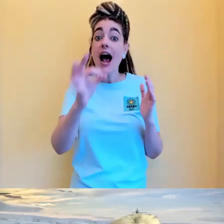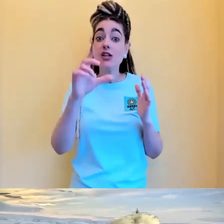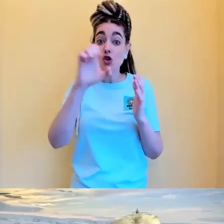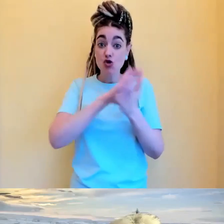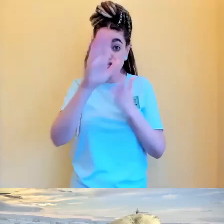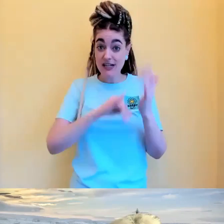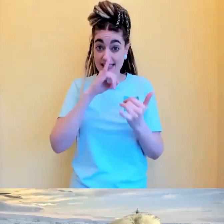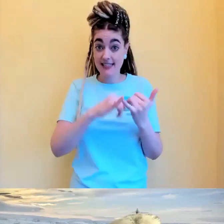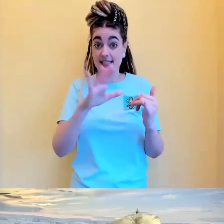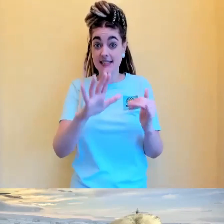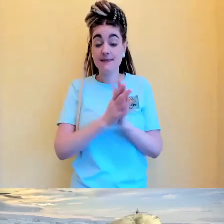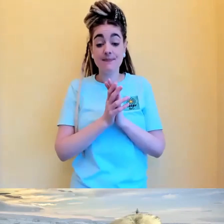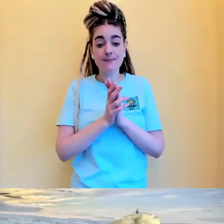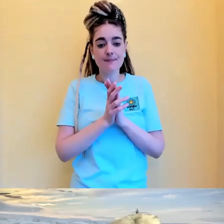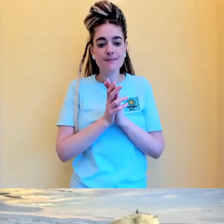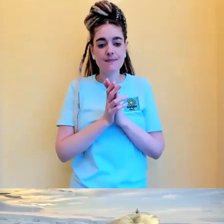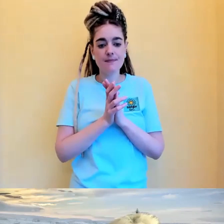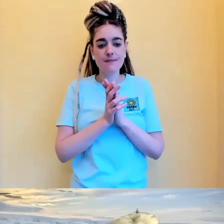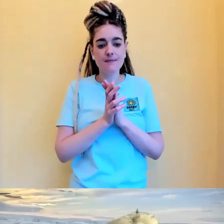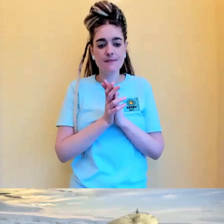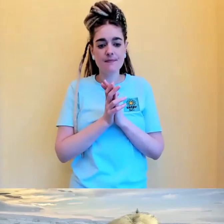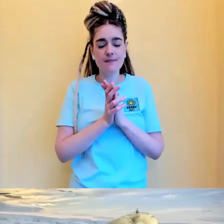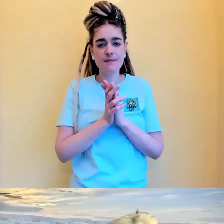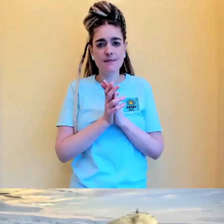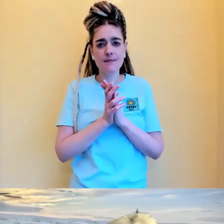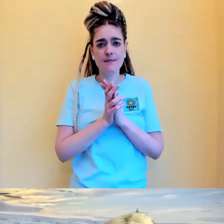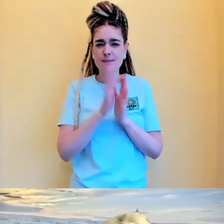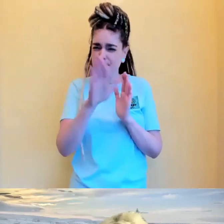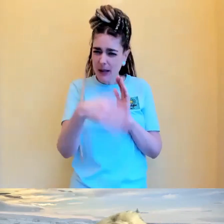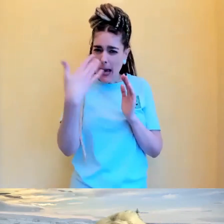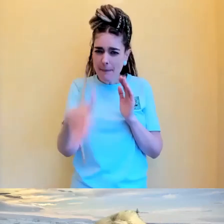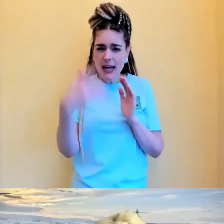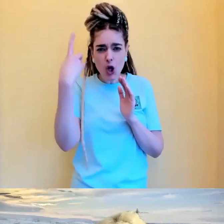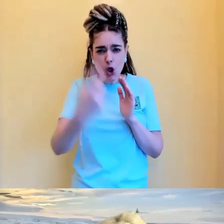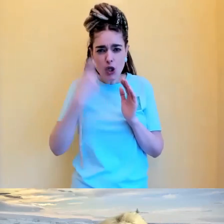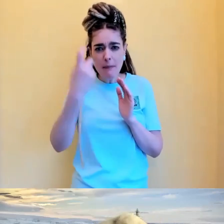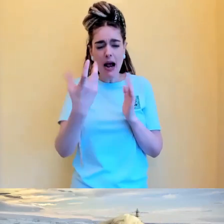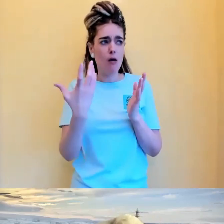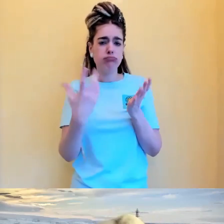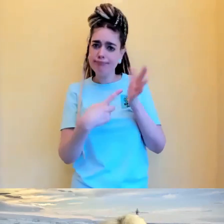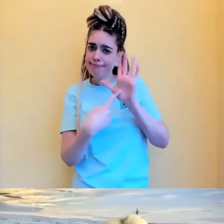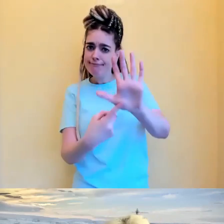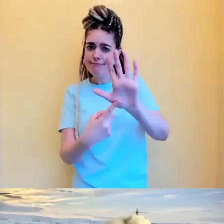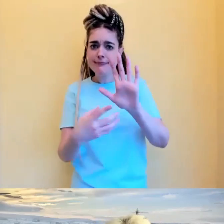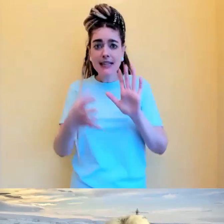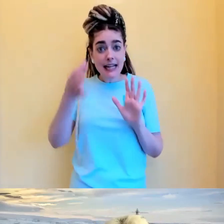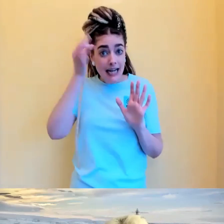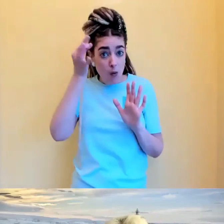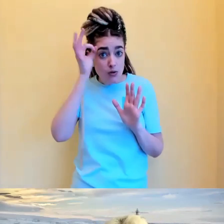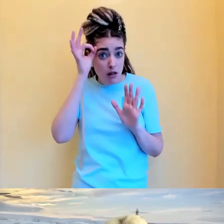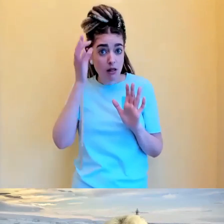Chris. Let's have a look at my questions. Have you thought about taking it to councils and to show like